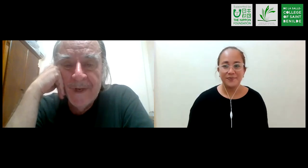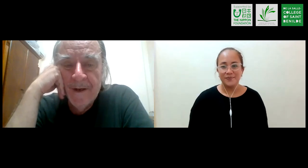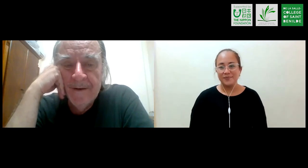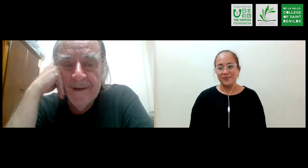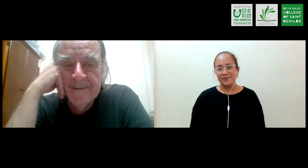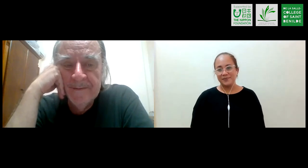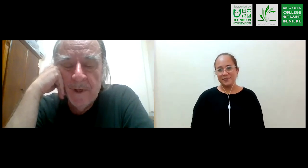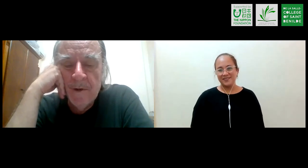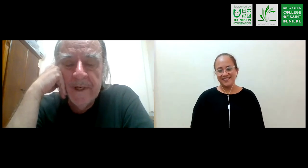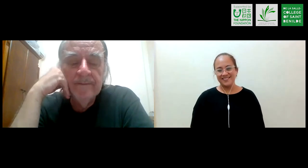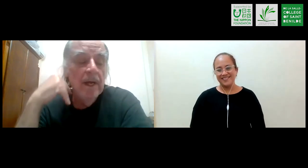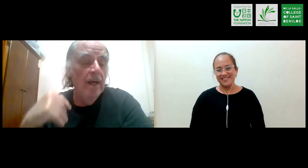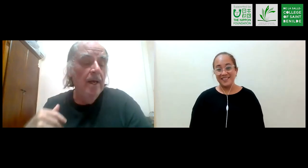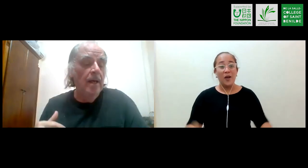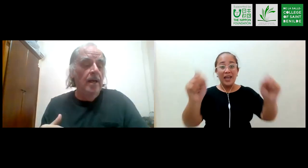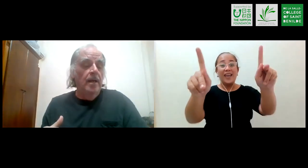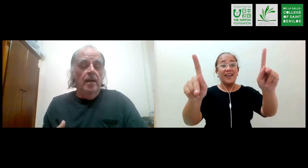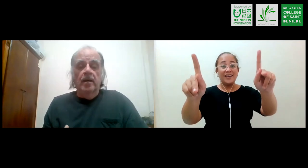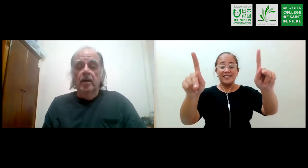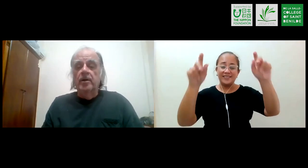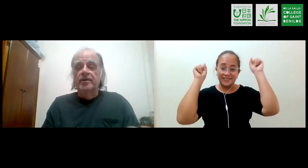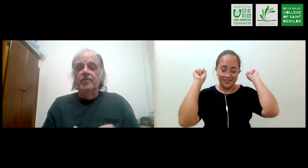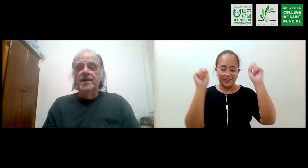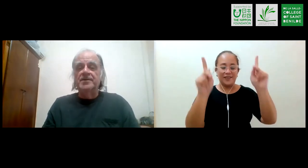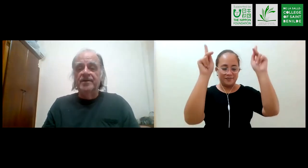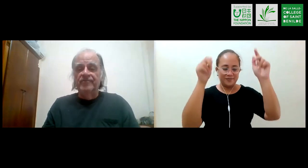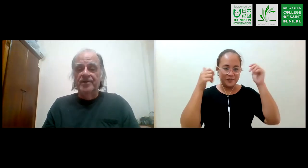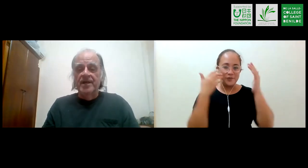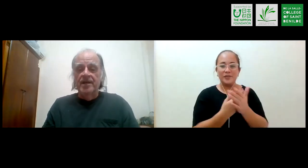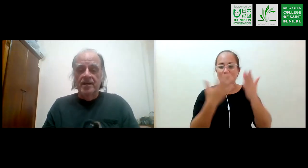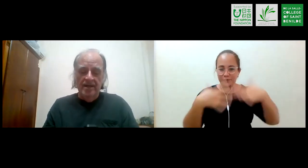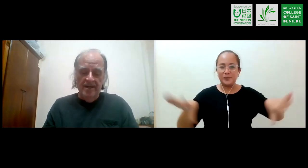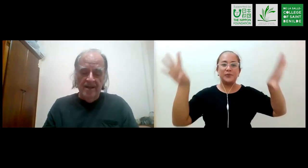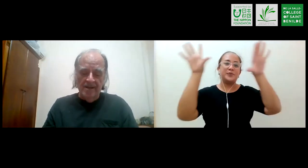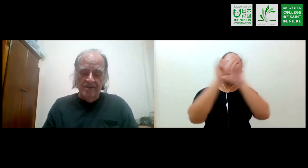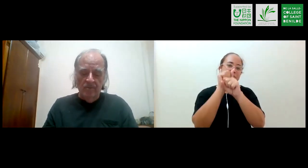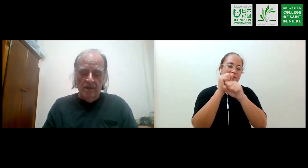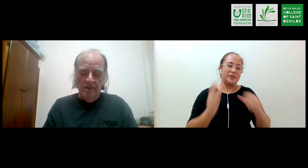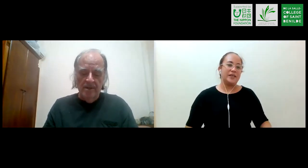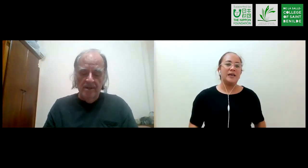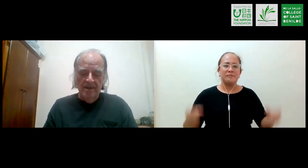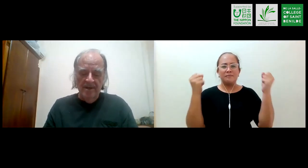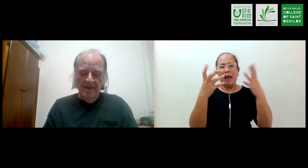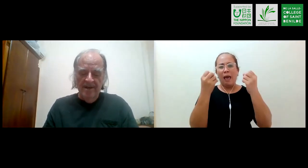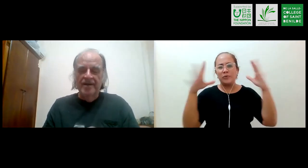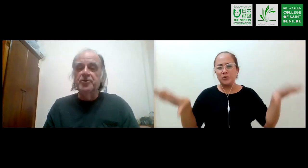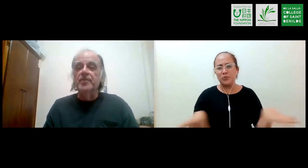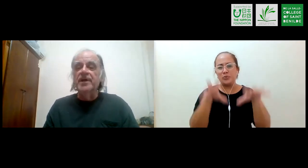all right. Okay, good. Well, that's it for today. Lots of work and 2 minutes